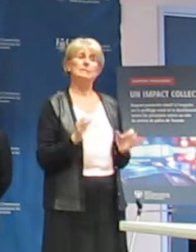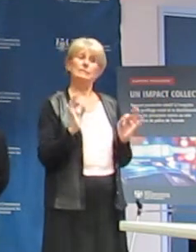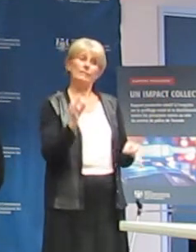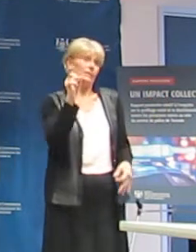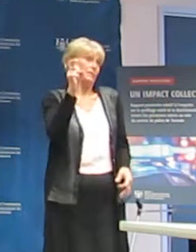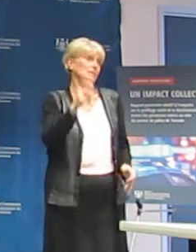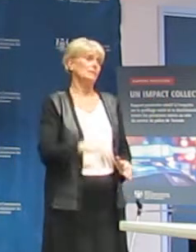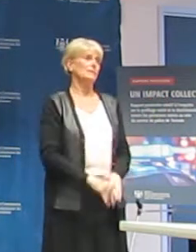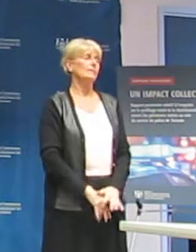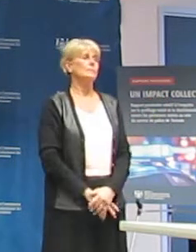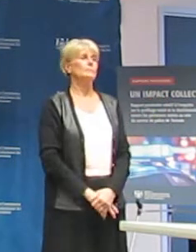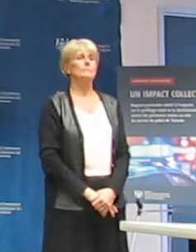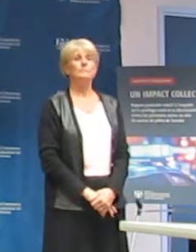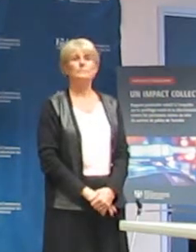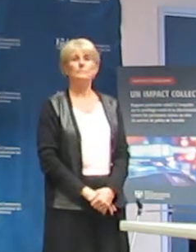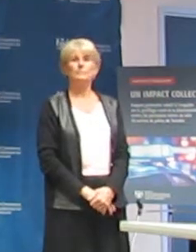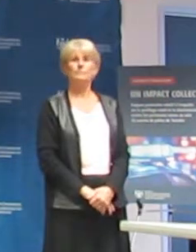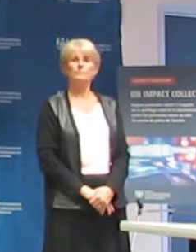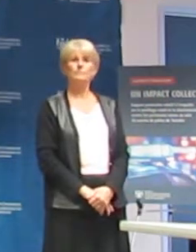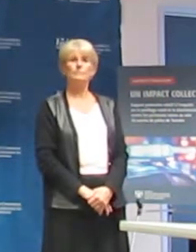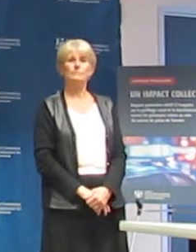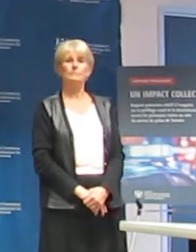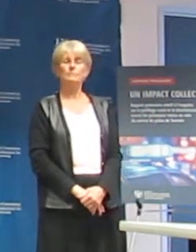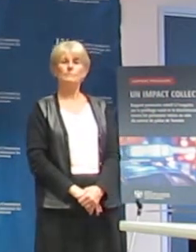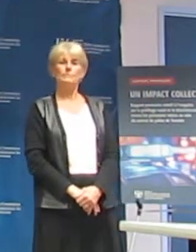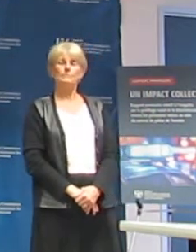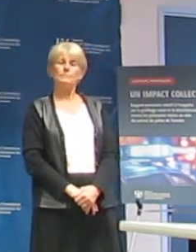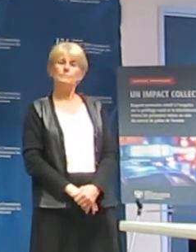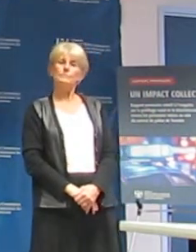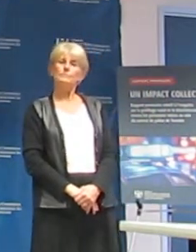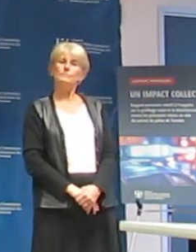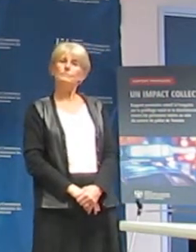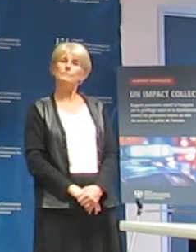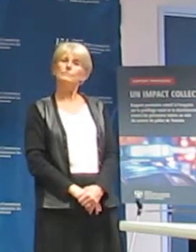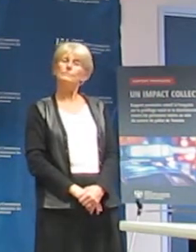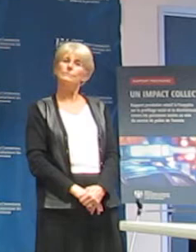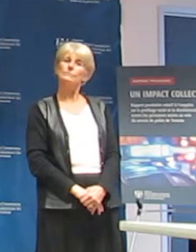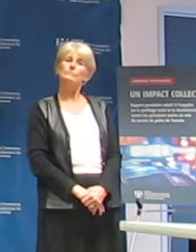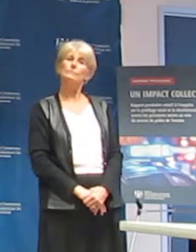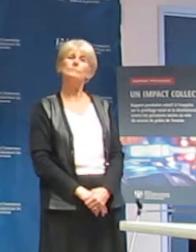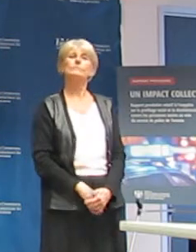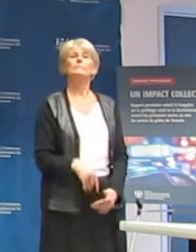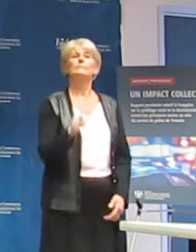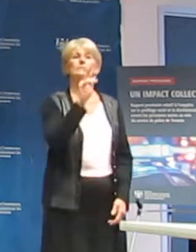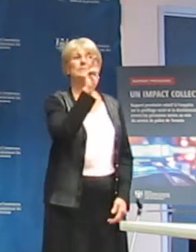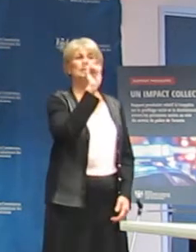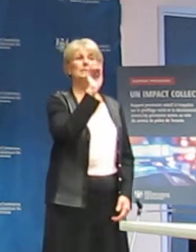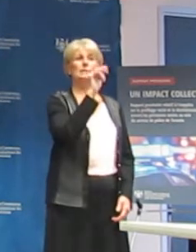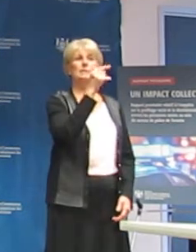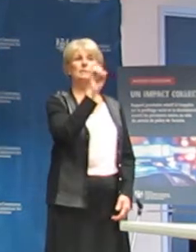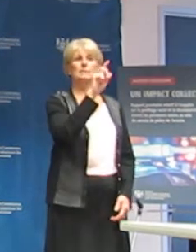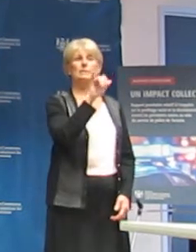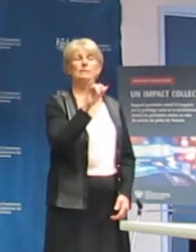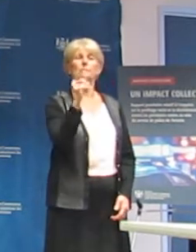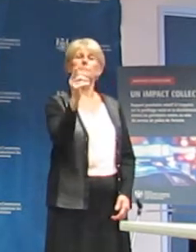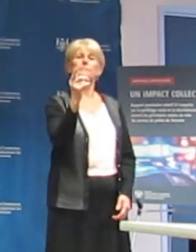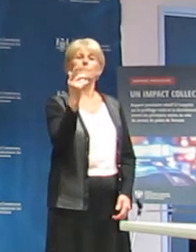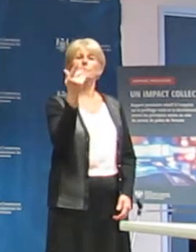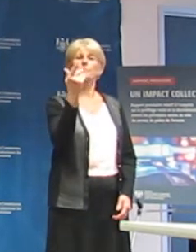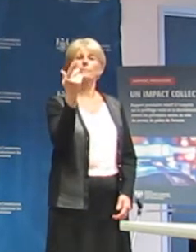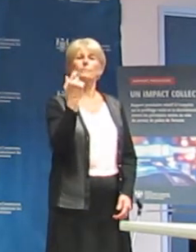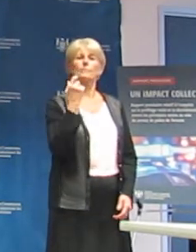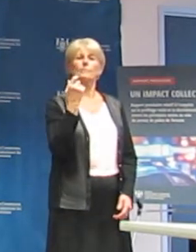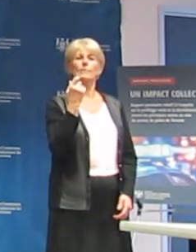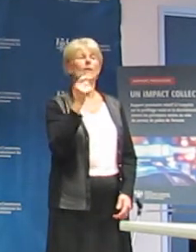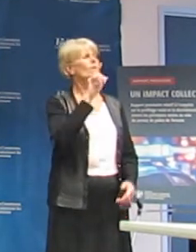right? So. Yeah. May I add something to the mix? The question was asked back there, I think it was